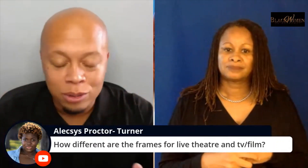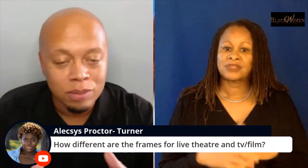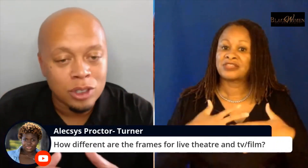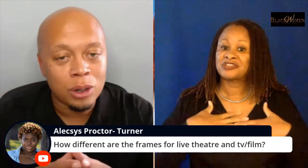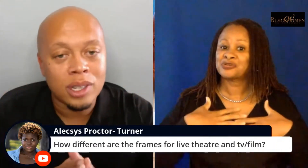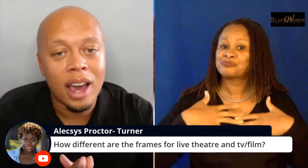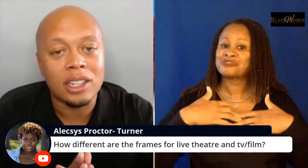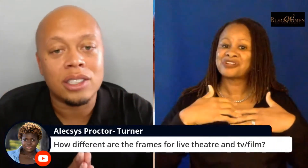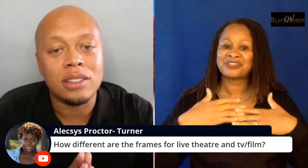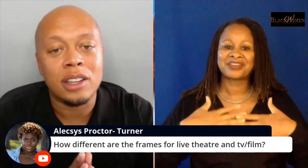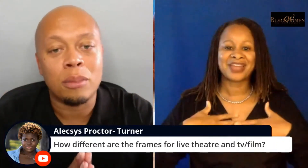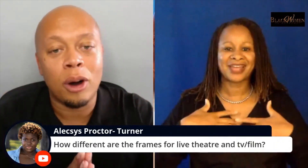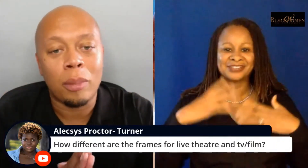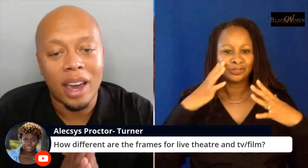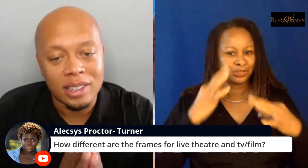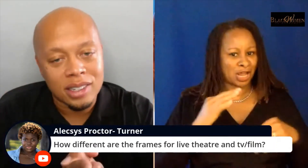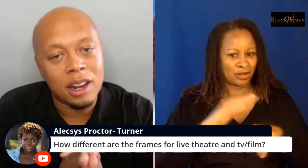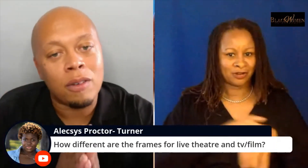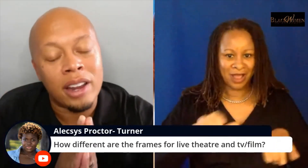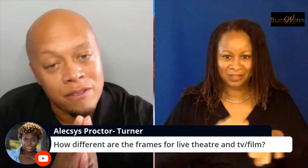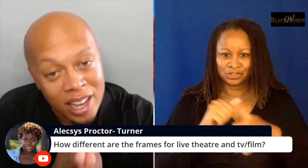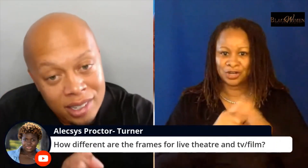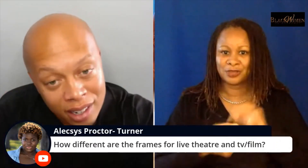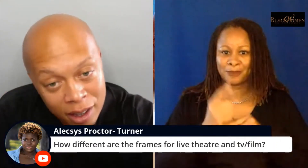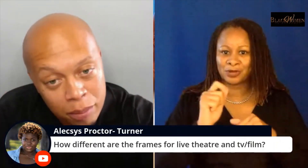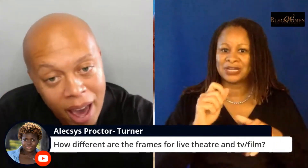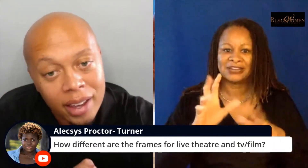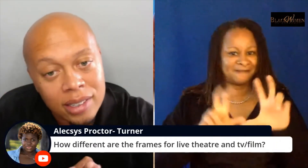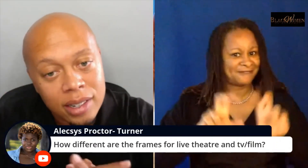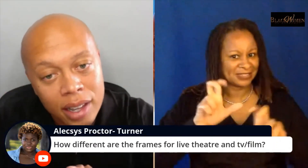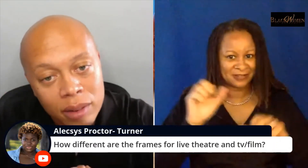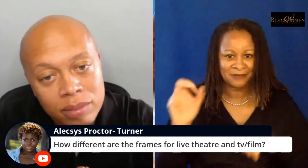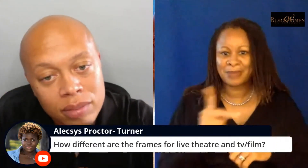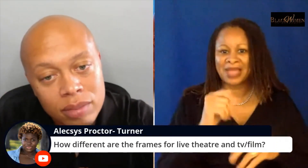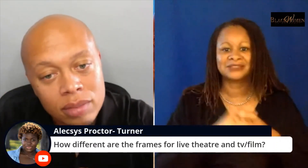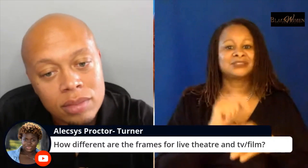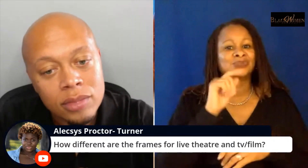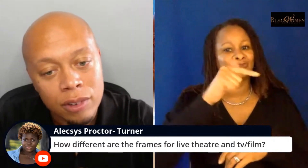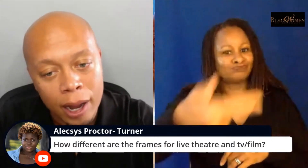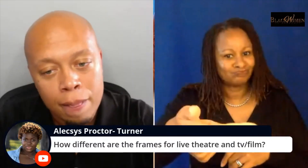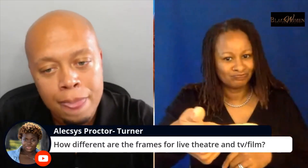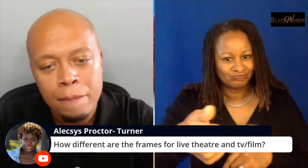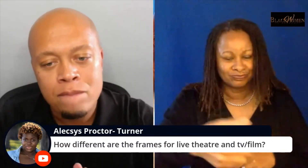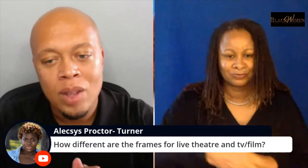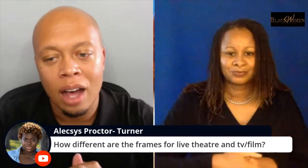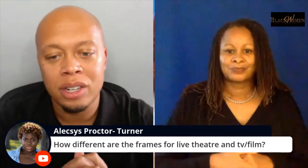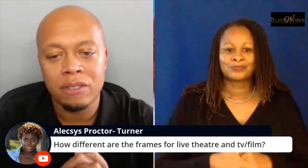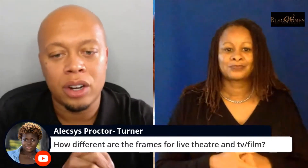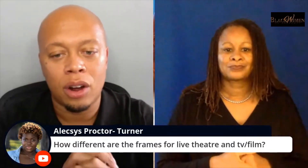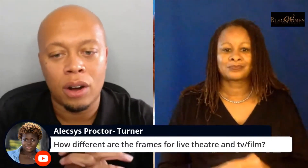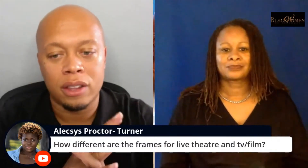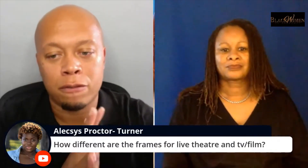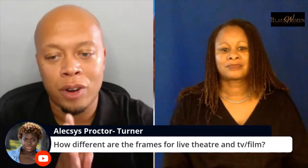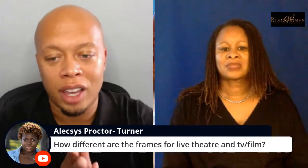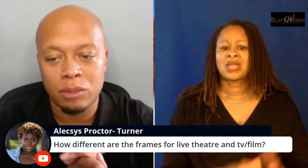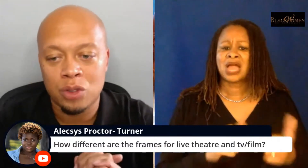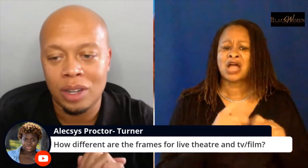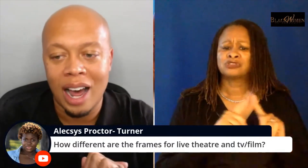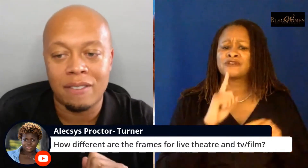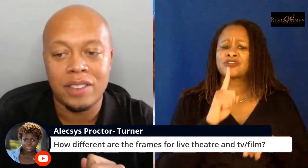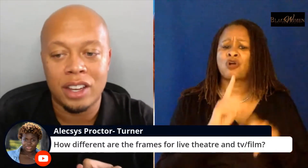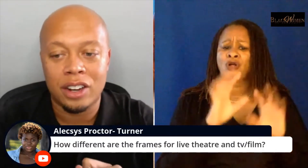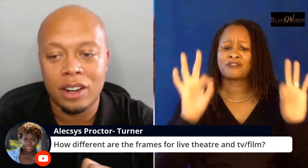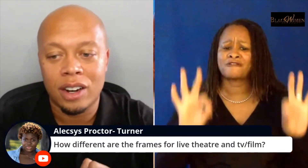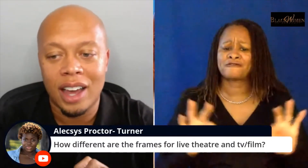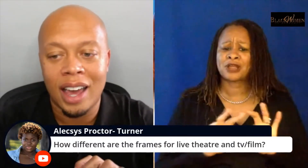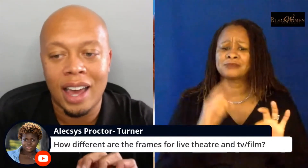then you chose an action in the moment and sent it right, invested it back into them, right? How different are the frames for